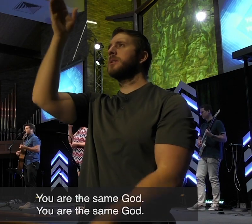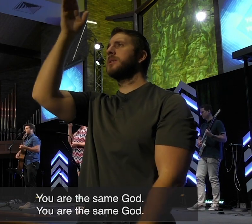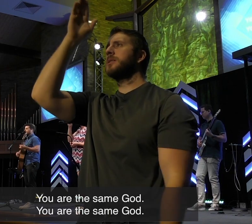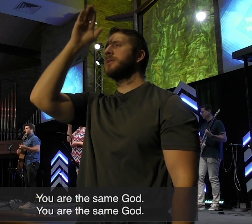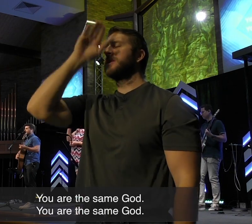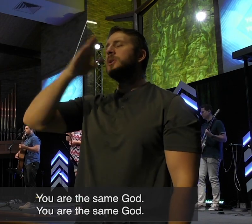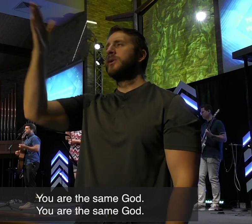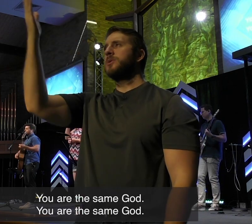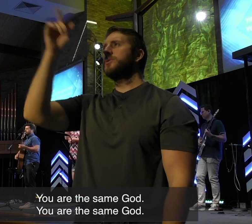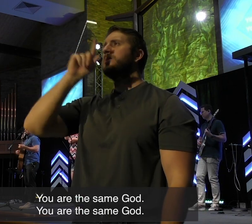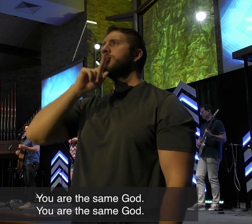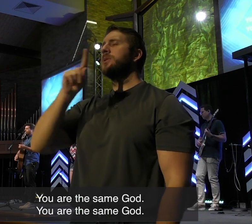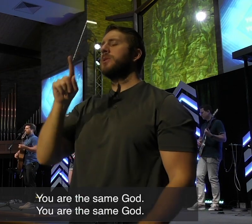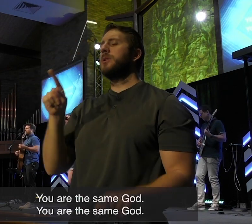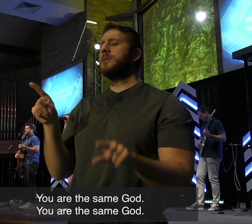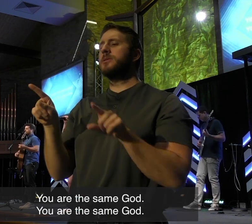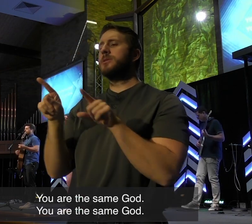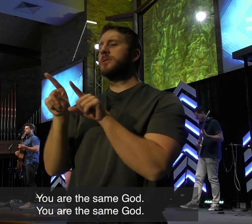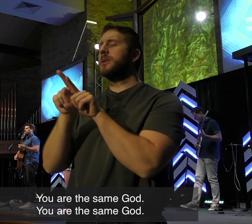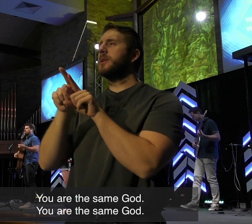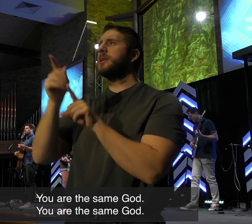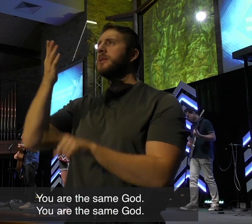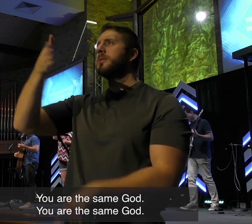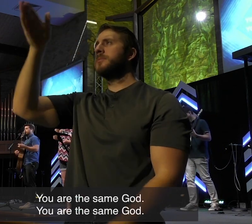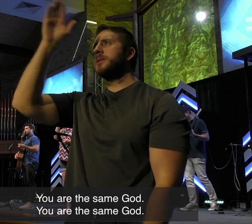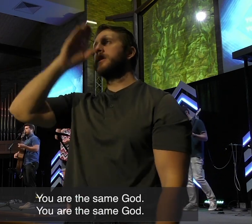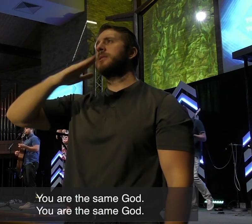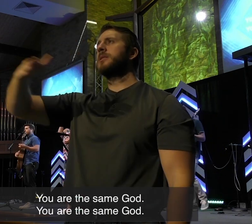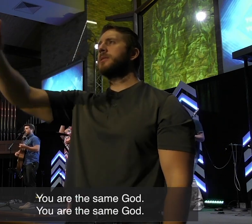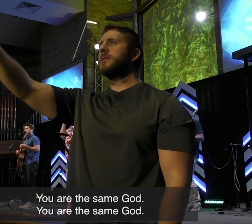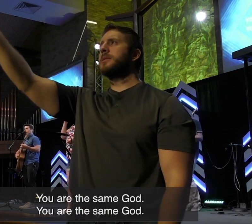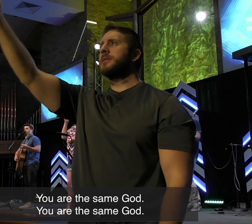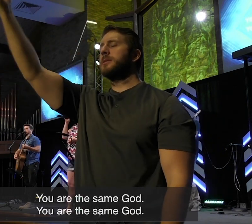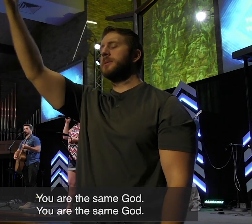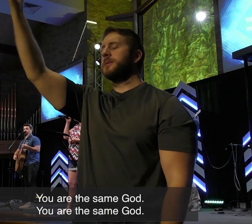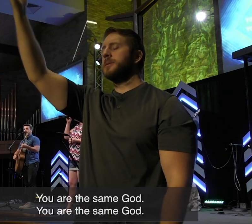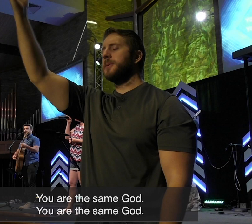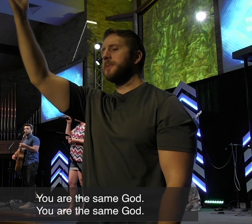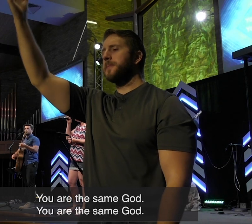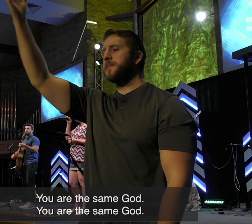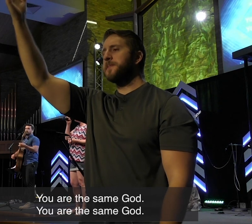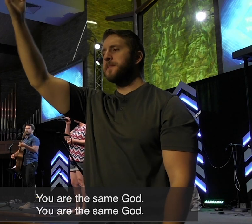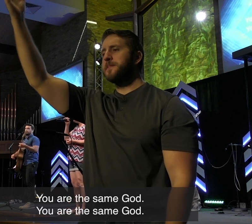same God, you are the same God.